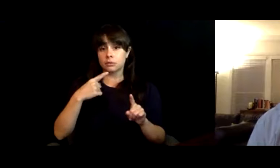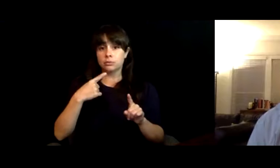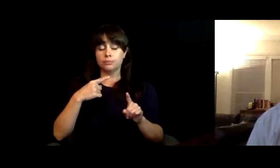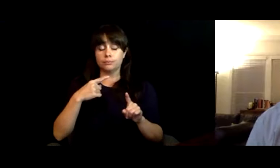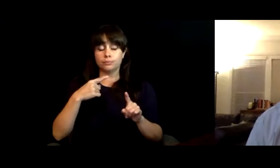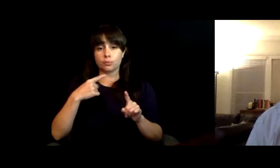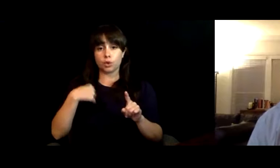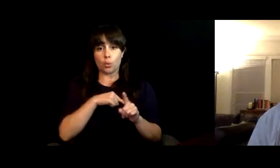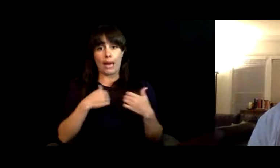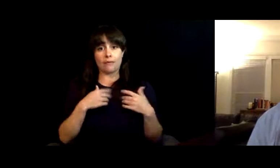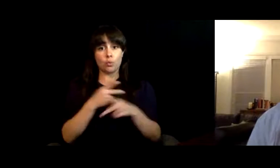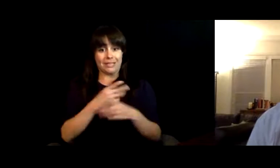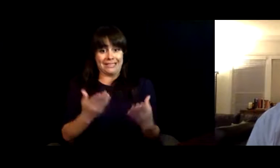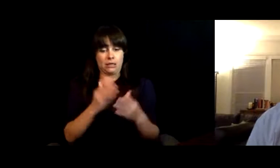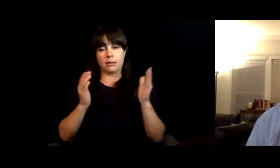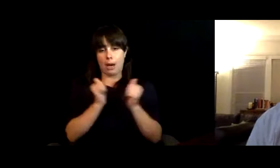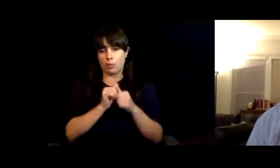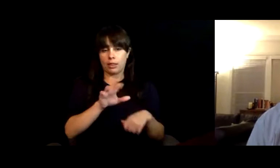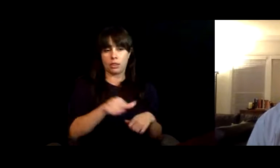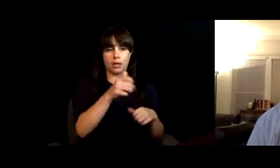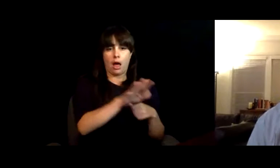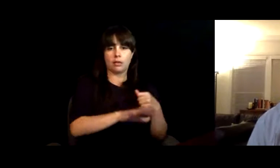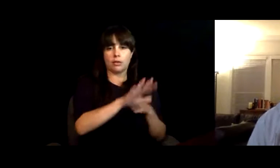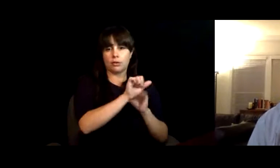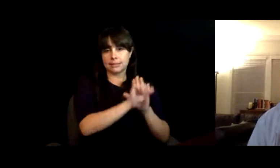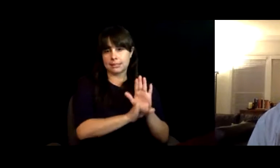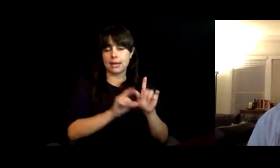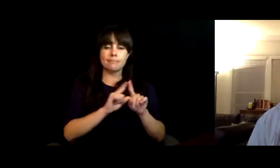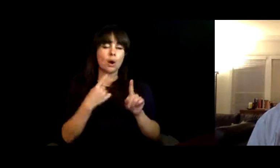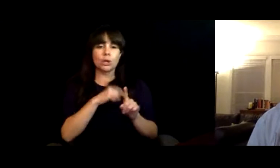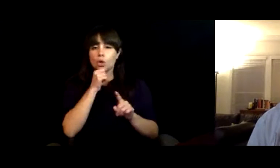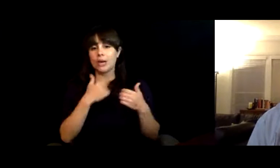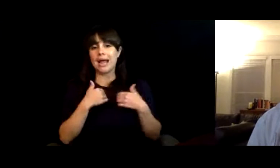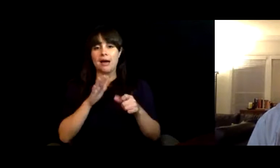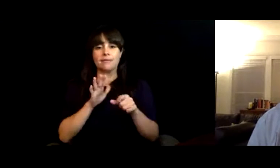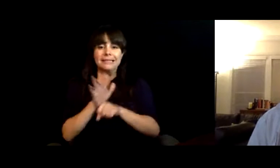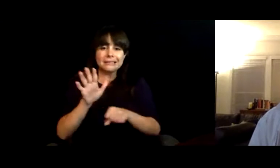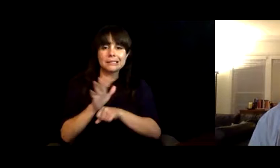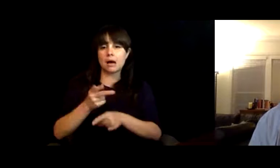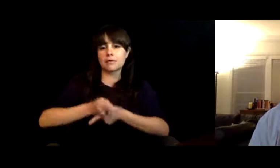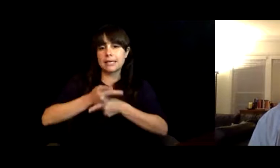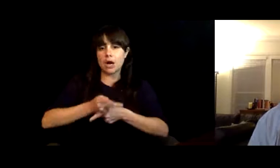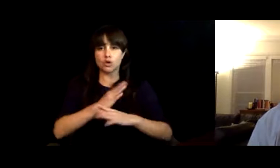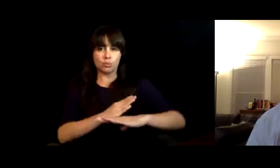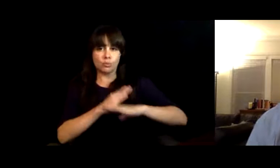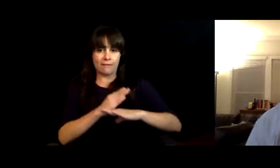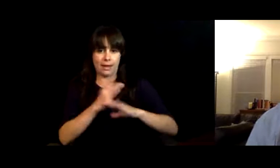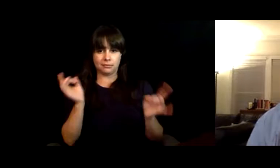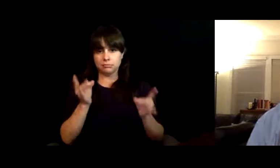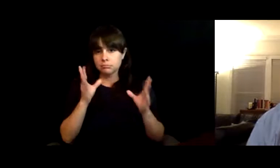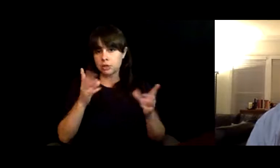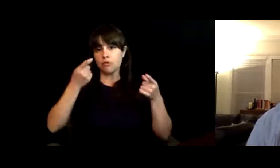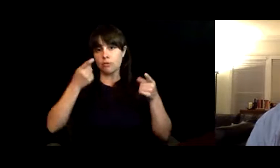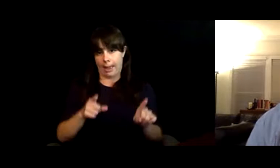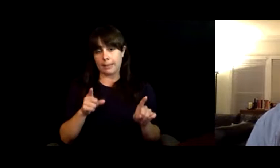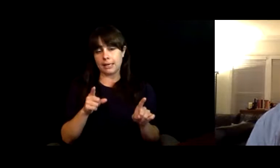Virginia, but we do not have the continuum of care that we need to prevent tragedies ever reaching the situation where you